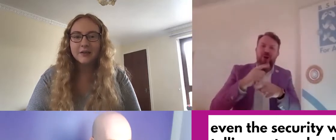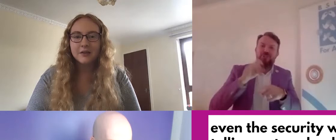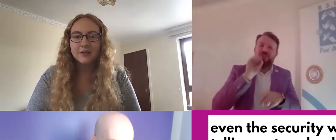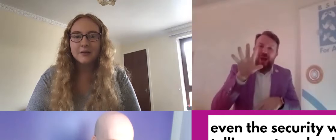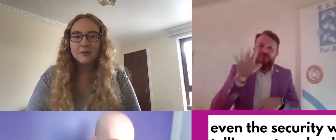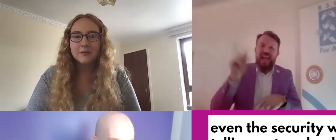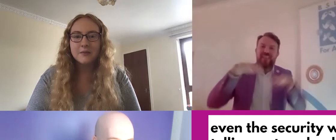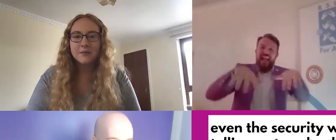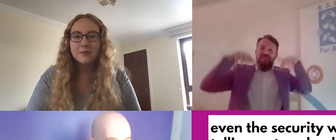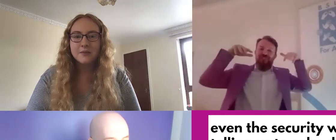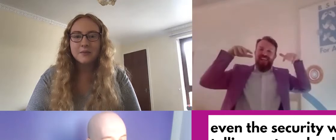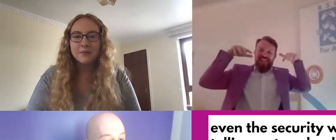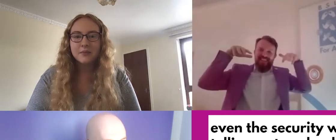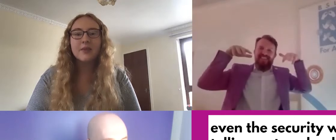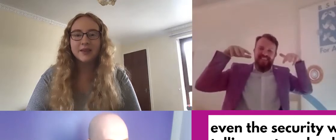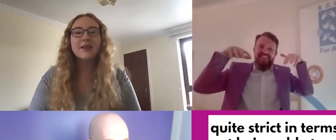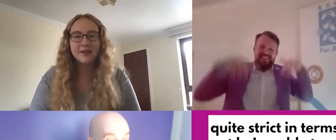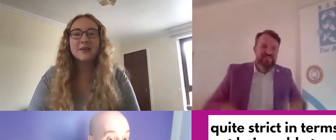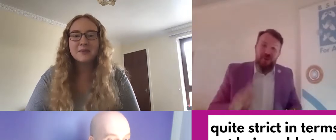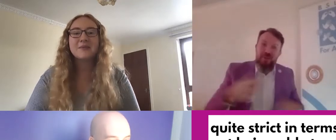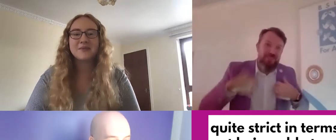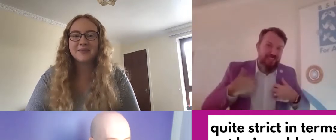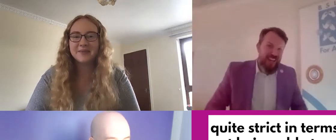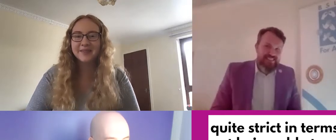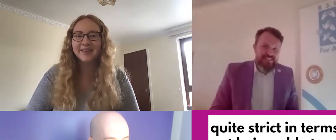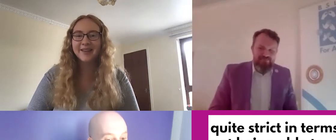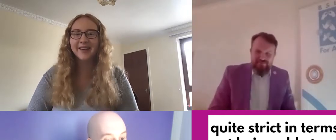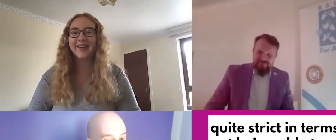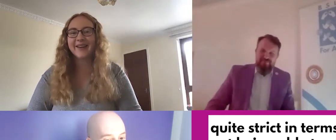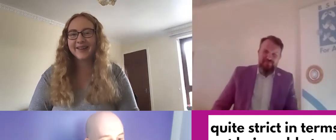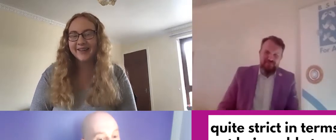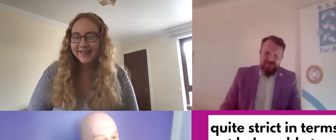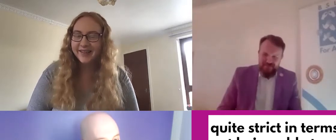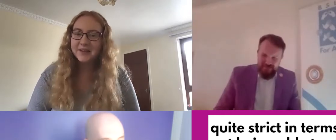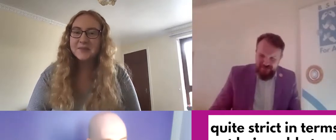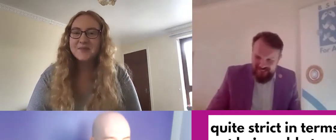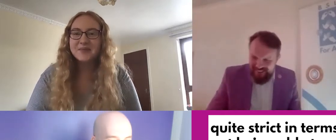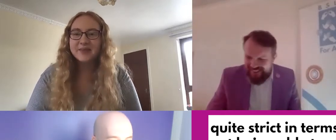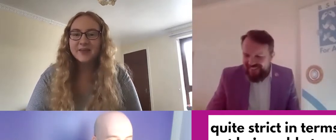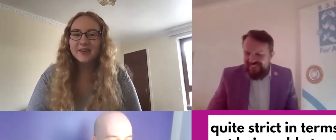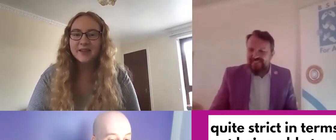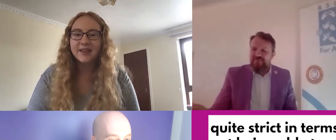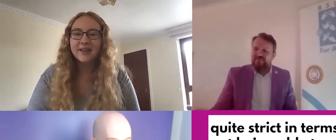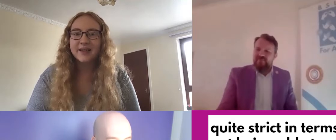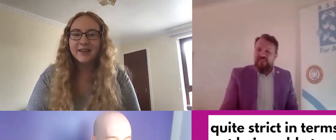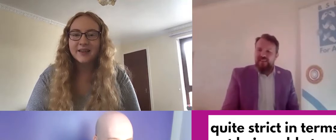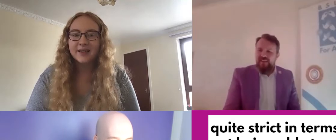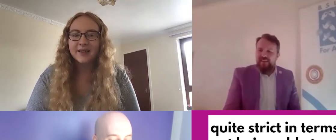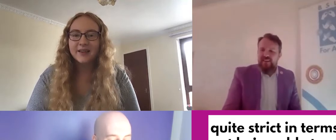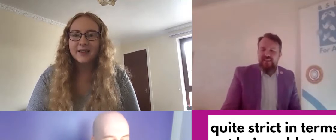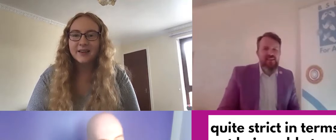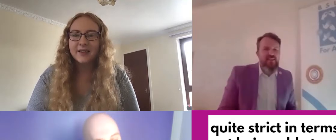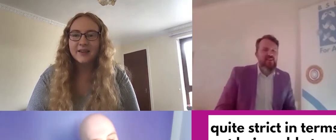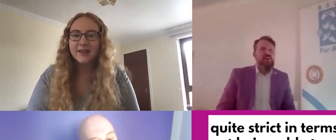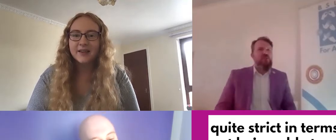outnumbered and gave up because they're quite strict in terms of not being able to vocalise or communicate within the gallery. So